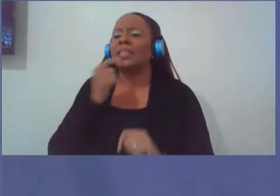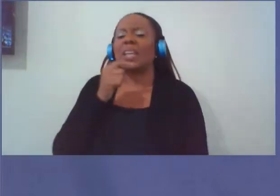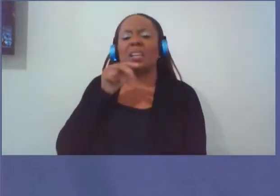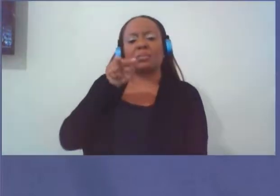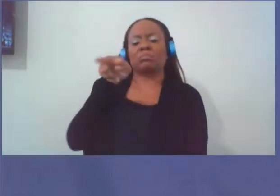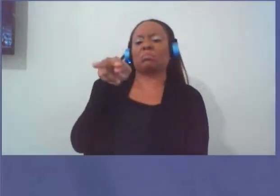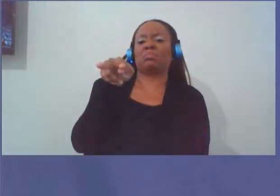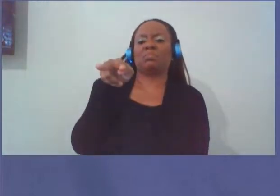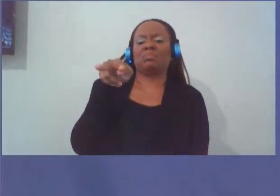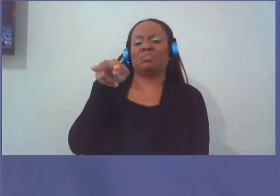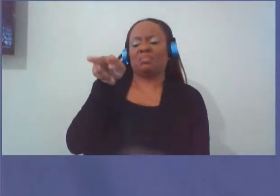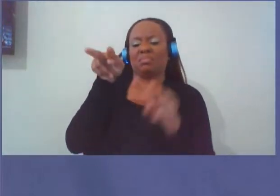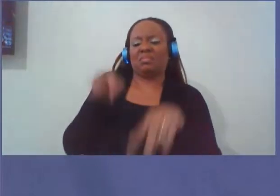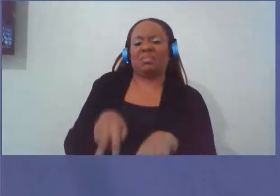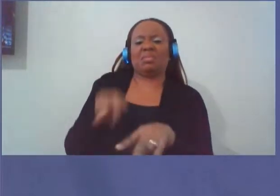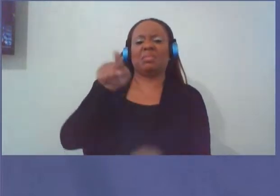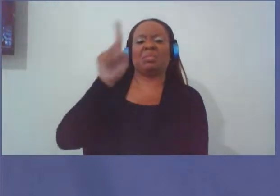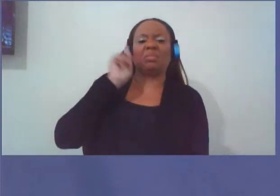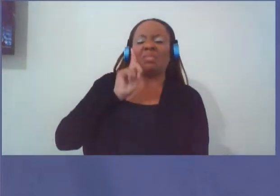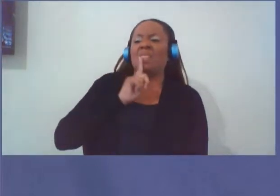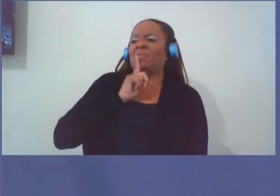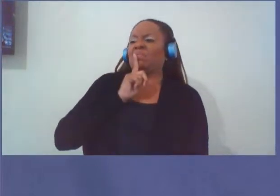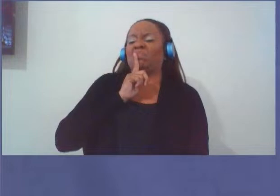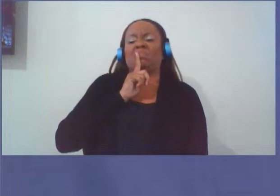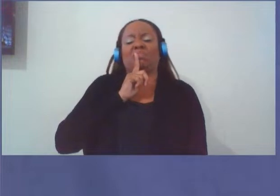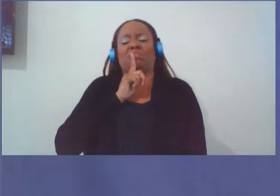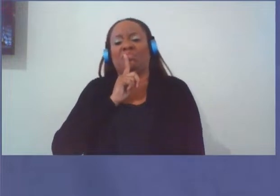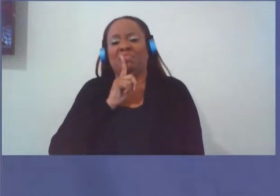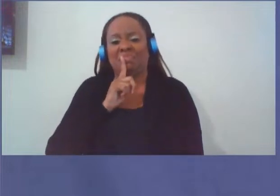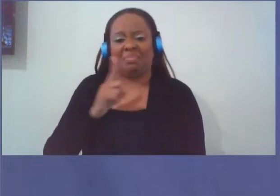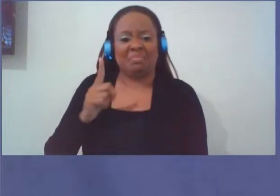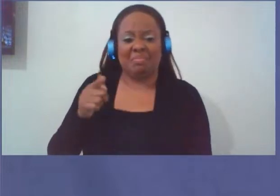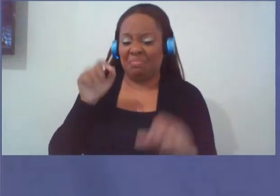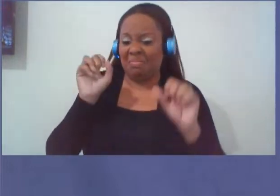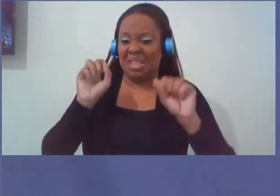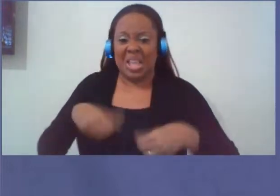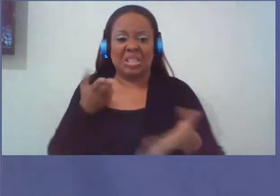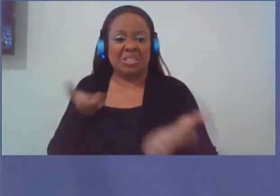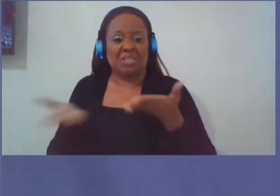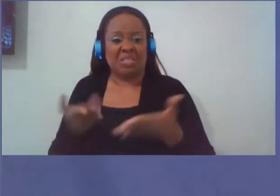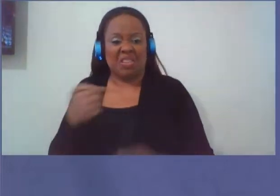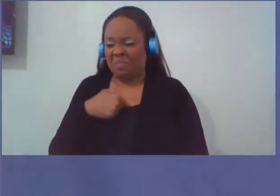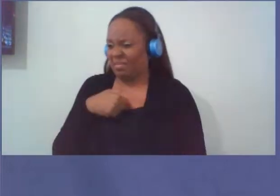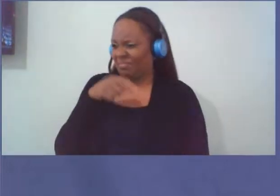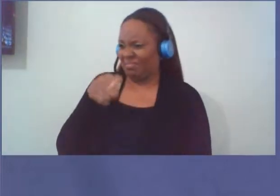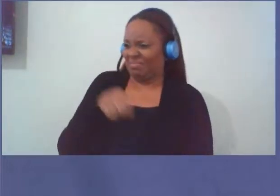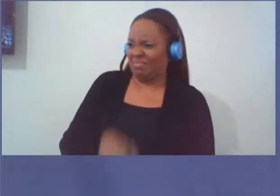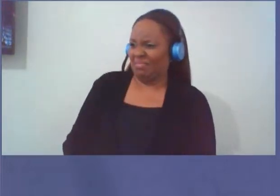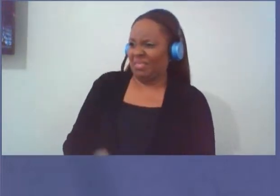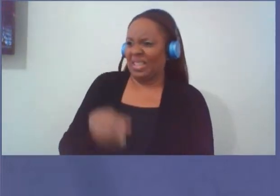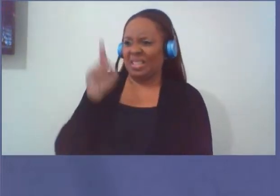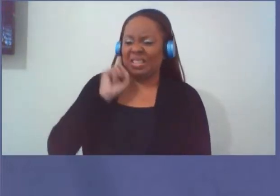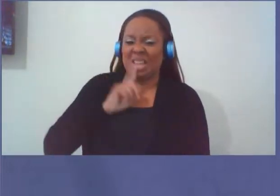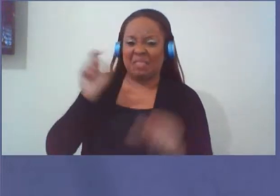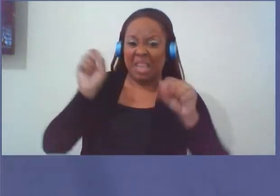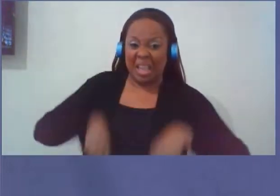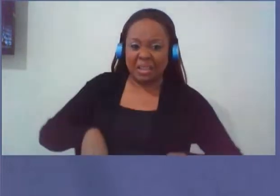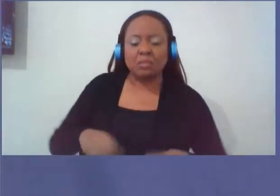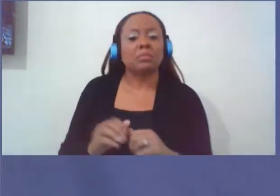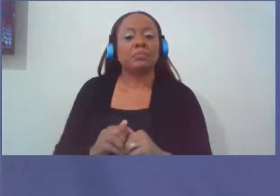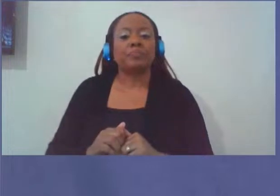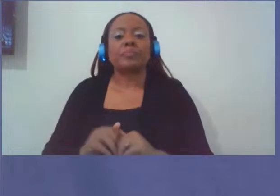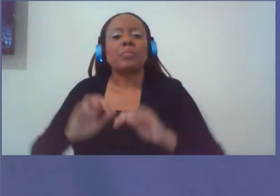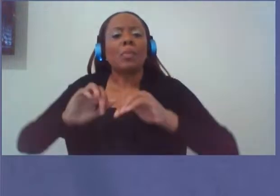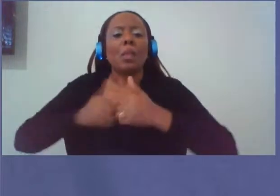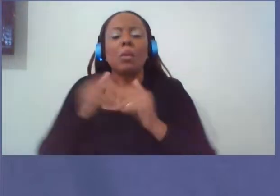you know, he's deaf, so I'm not so sure he could provide me the services I want. How do you break that down so that people